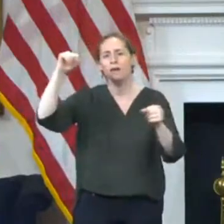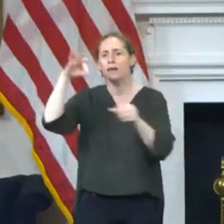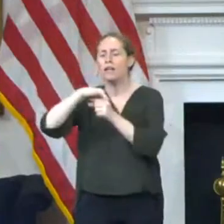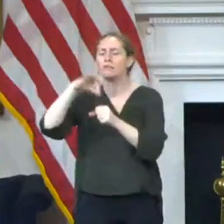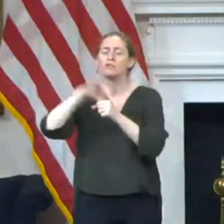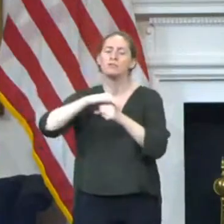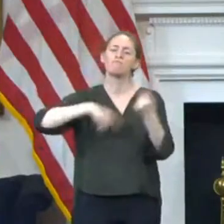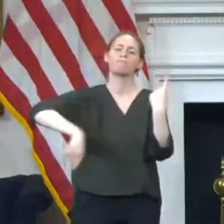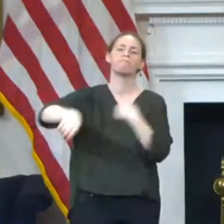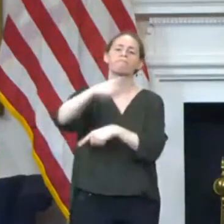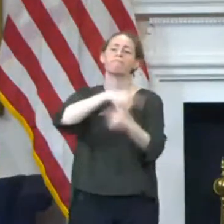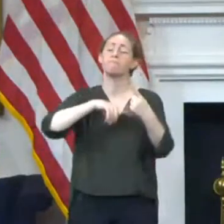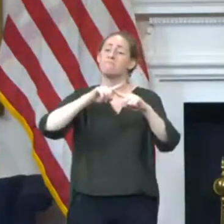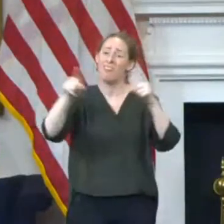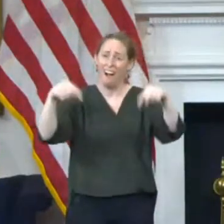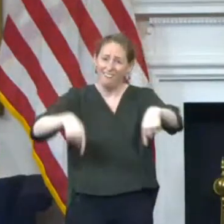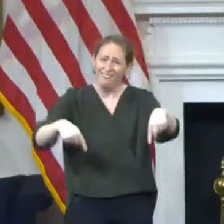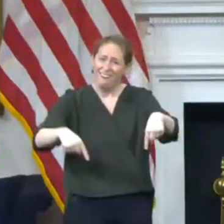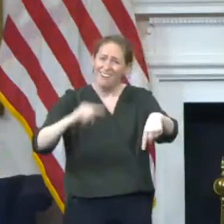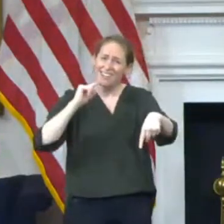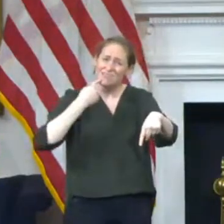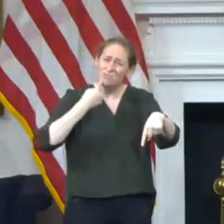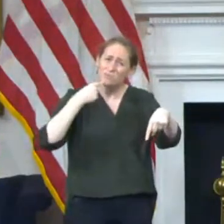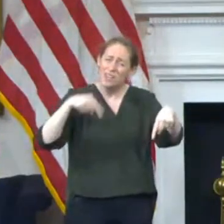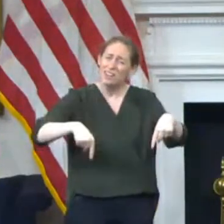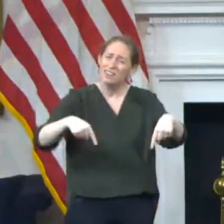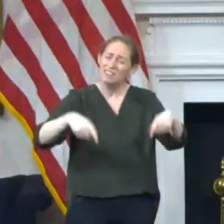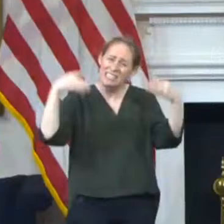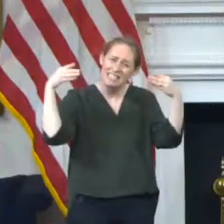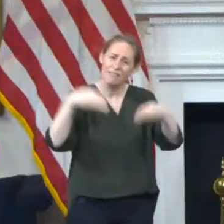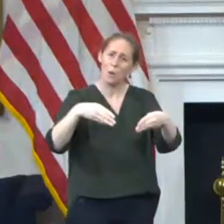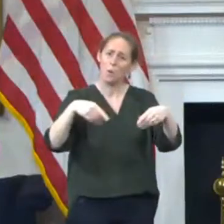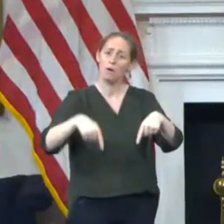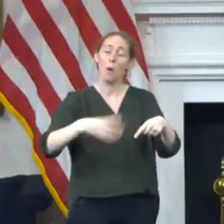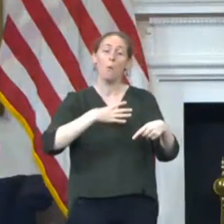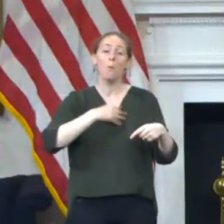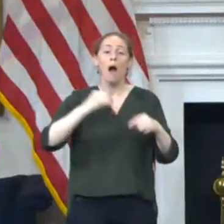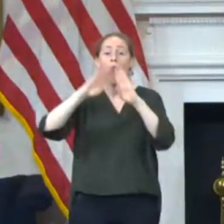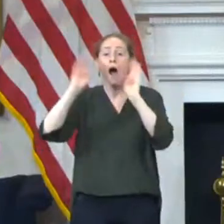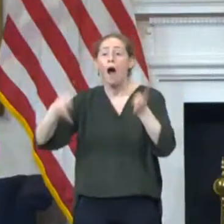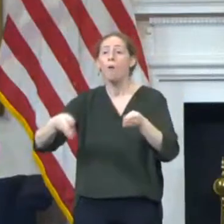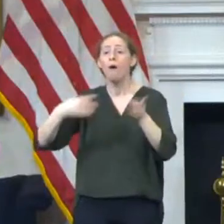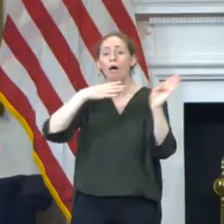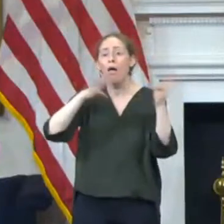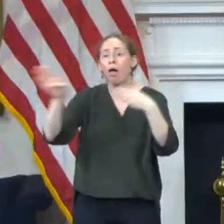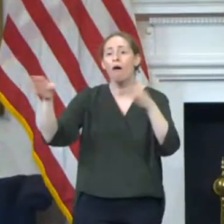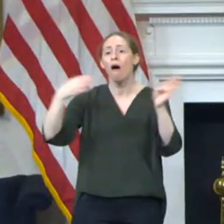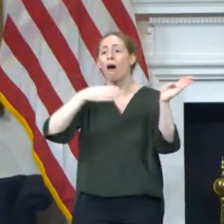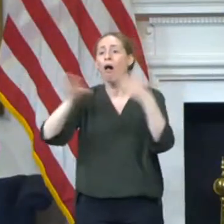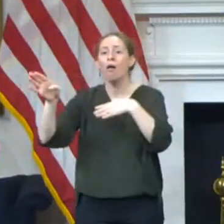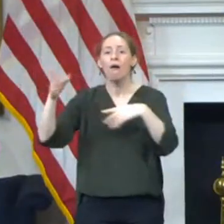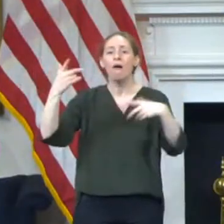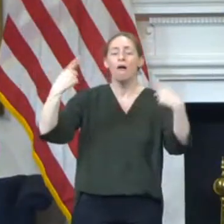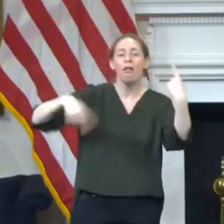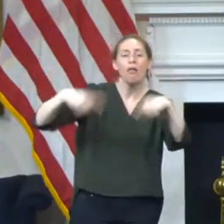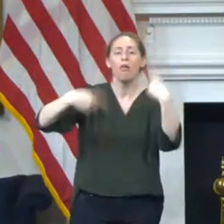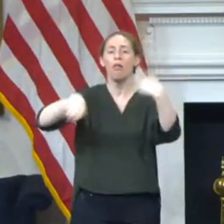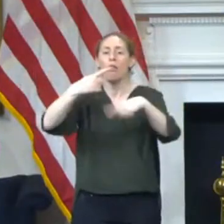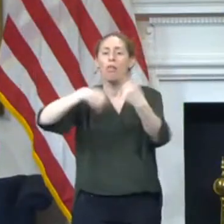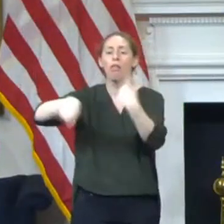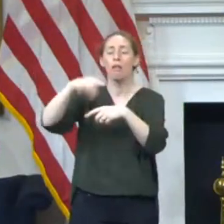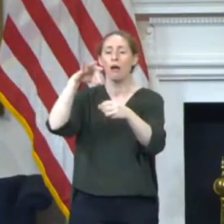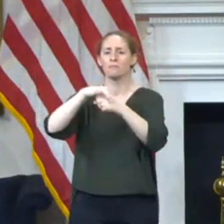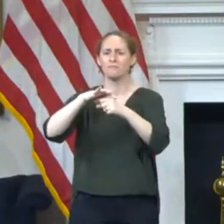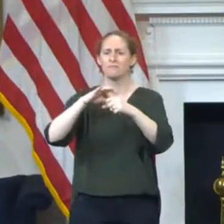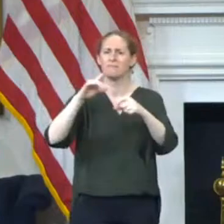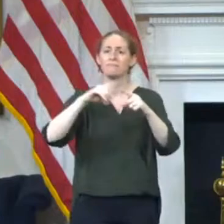election, but it really is becoming a problem in that I think the people in the White House are focused on fighting